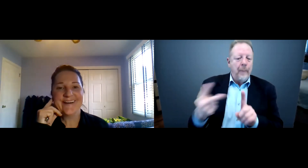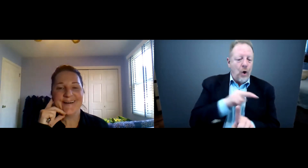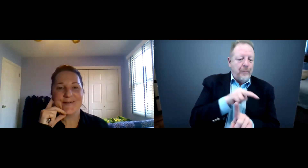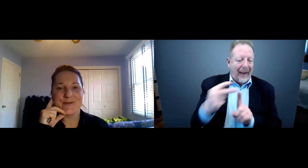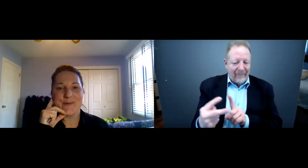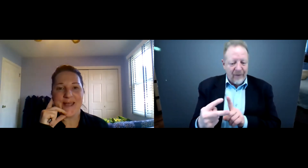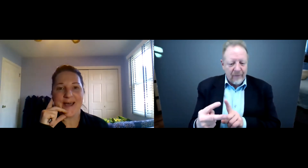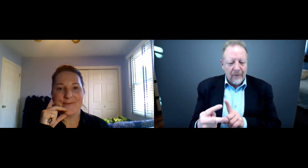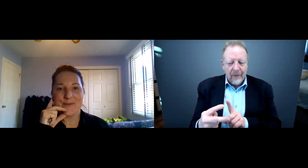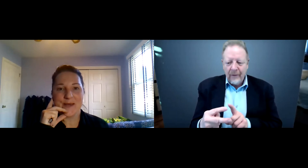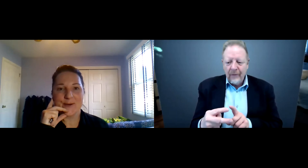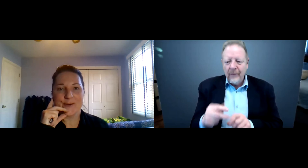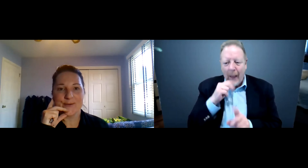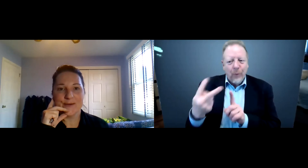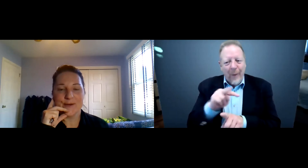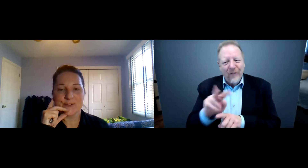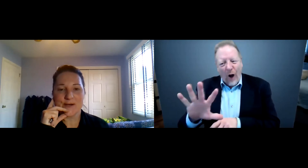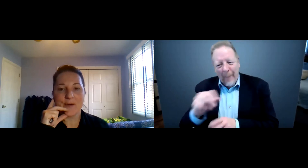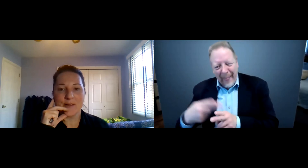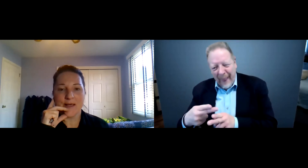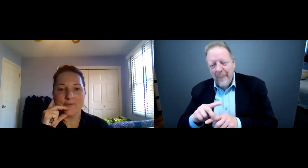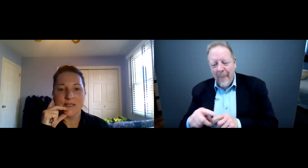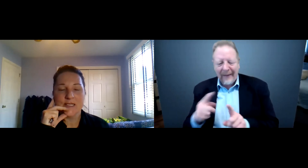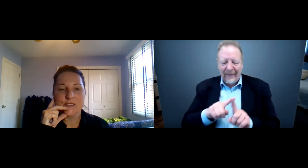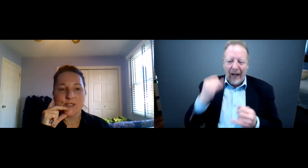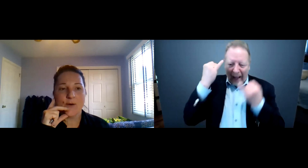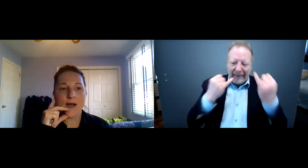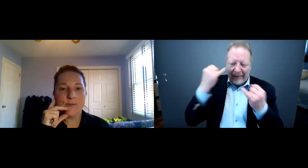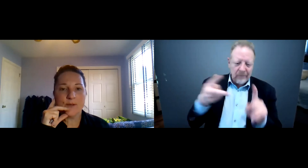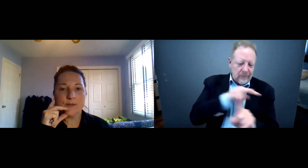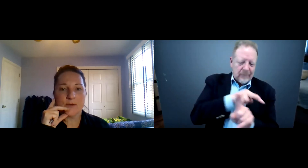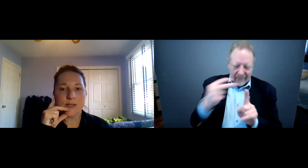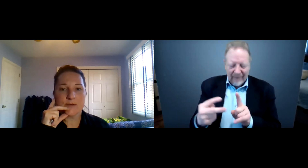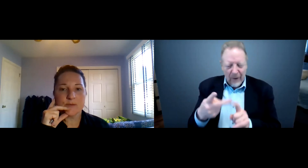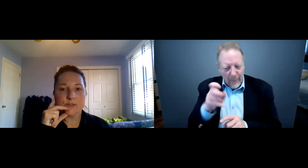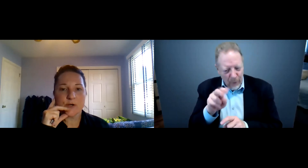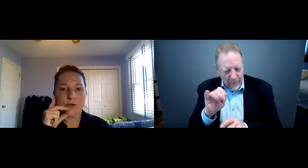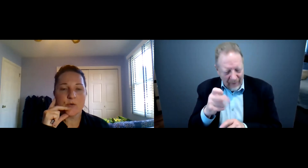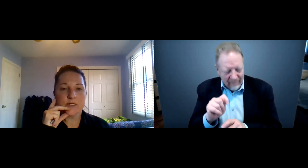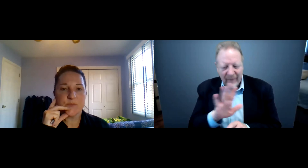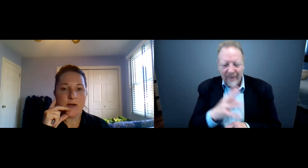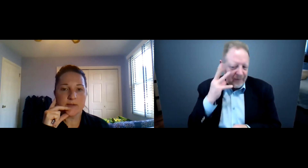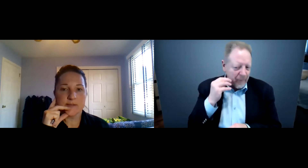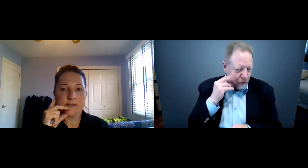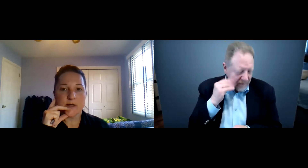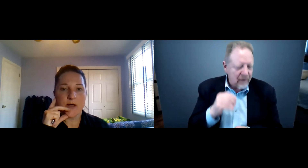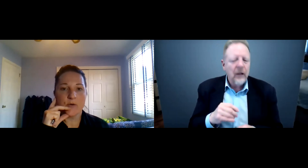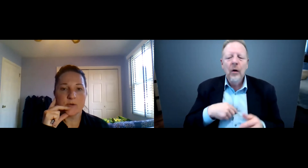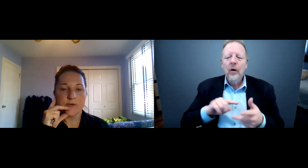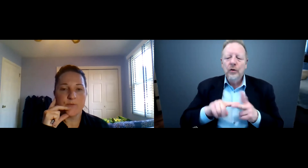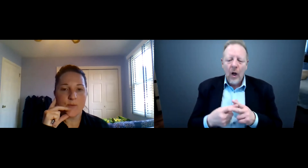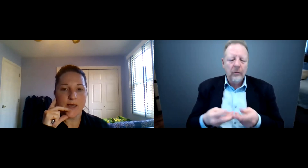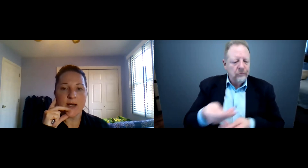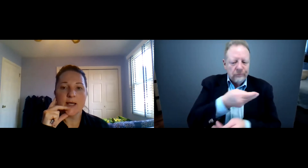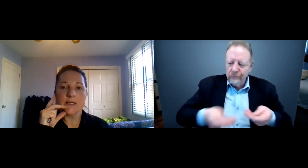that we have, the better, turnout we'll have. So I will, like I said, we'll start a correspondence